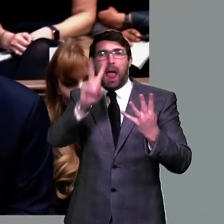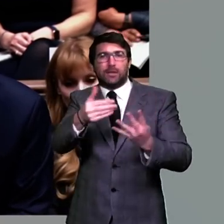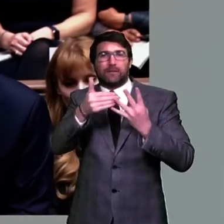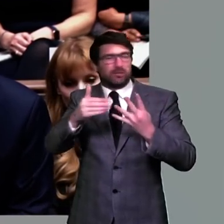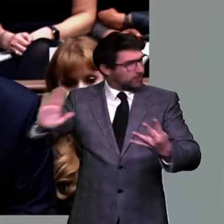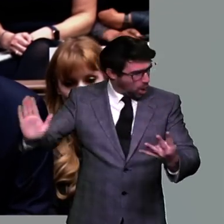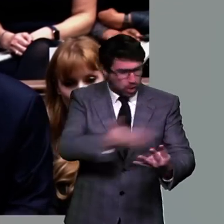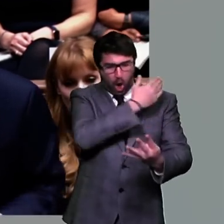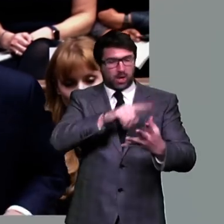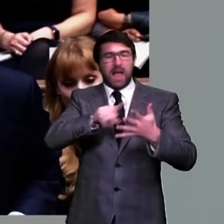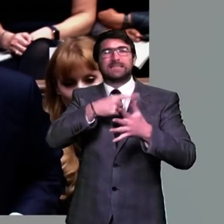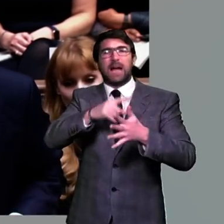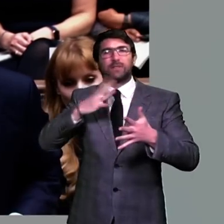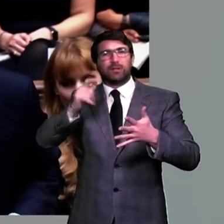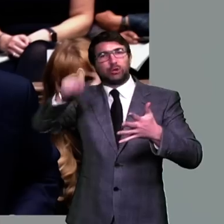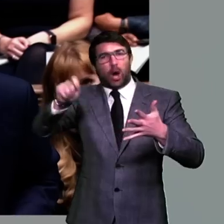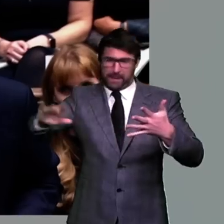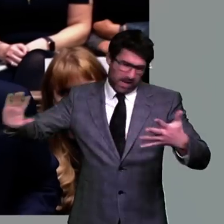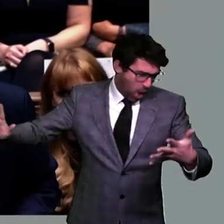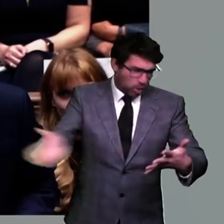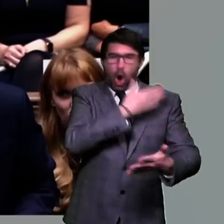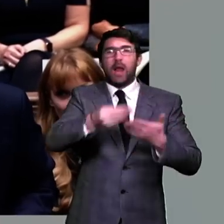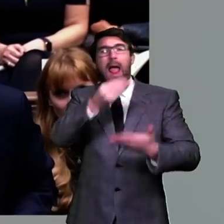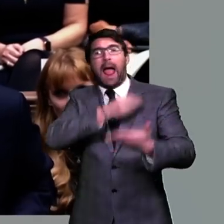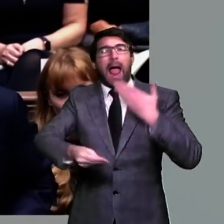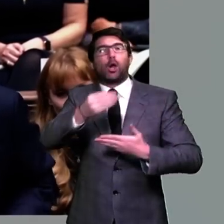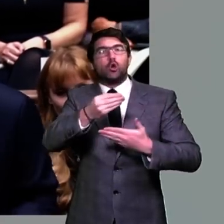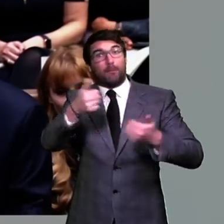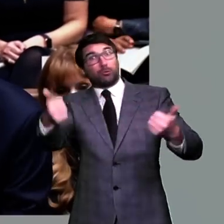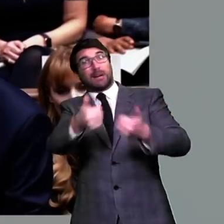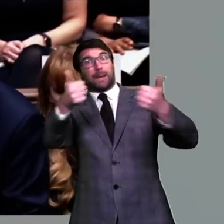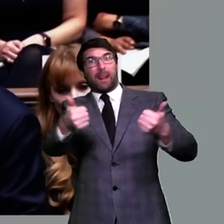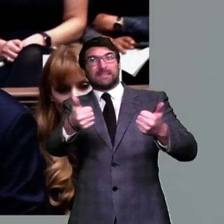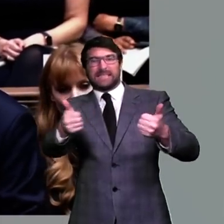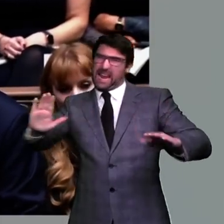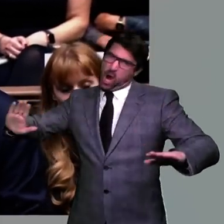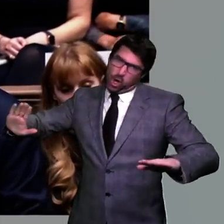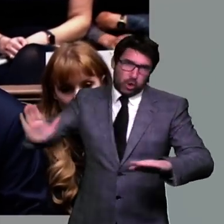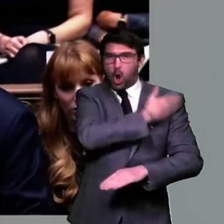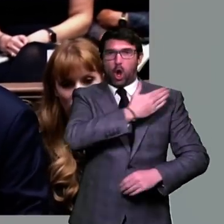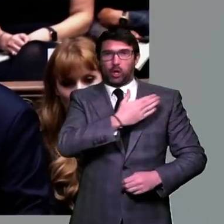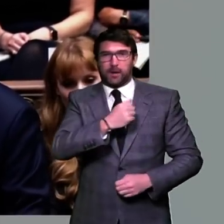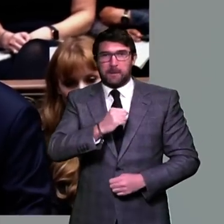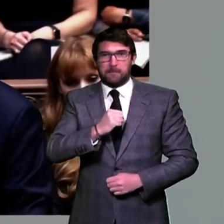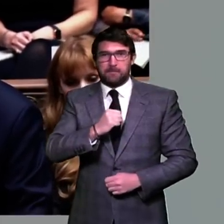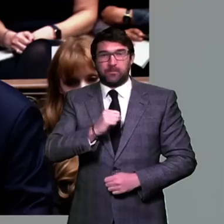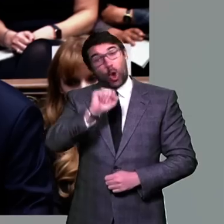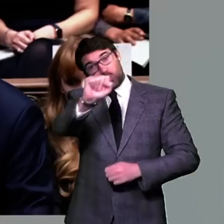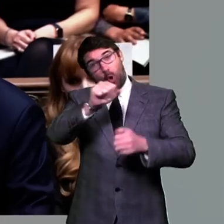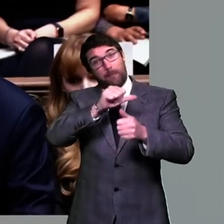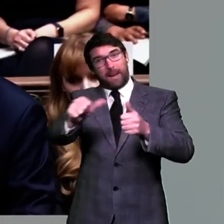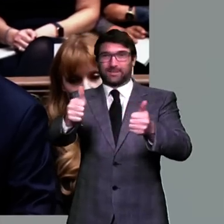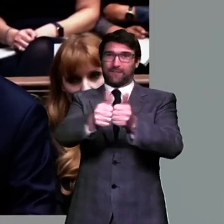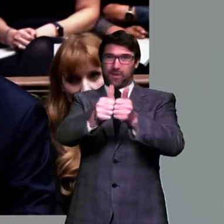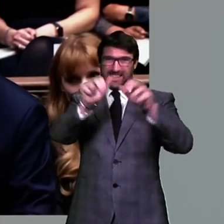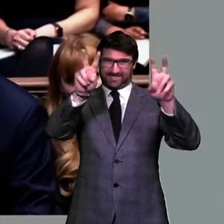Tax-free shopping, gone. Economic credibility, gone. And her supposed best friend, the former